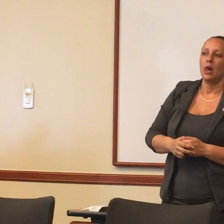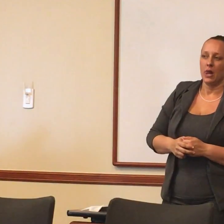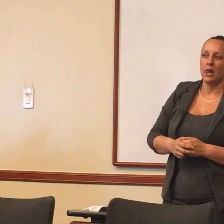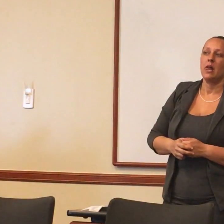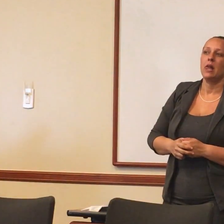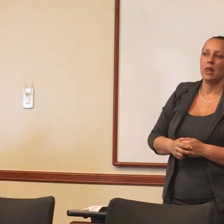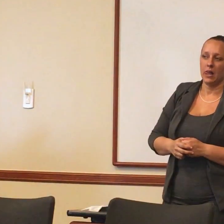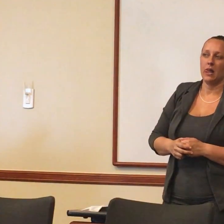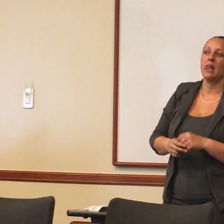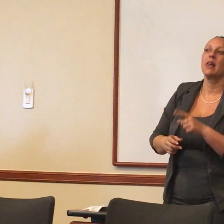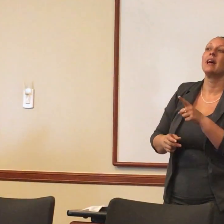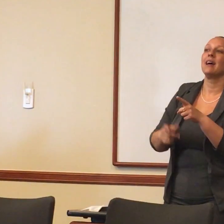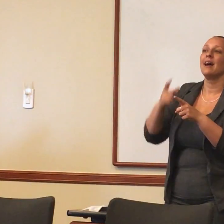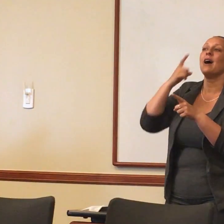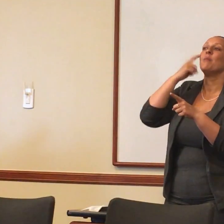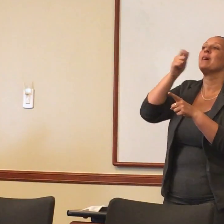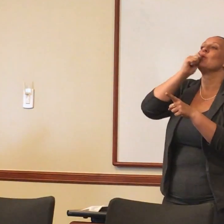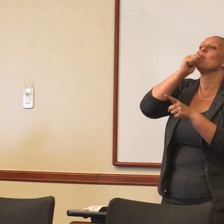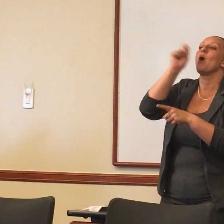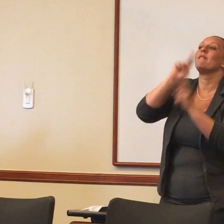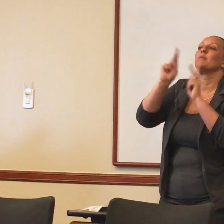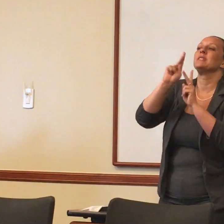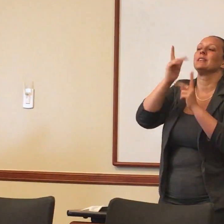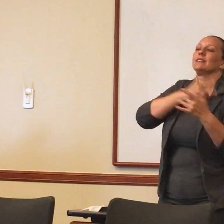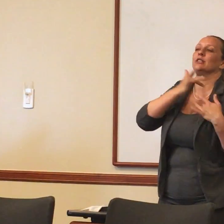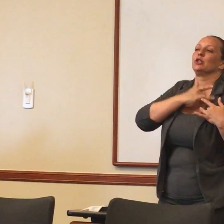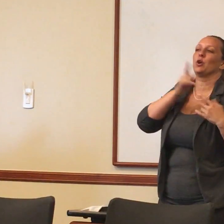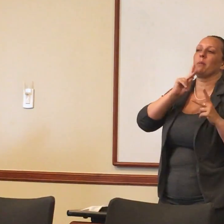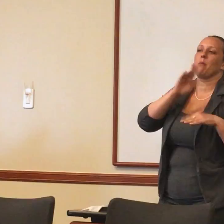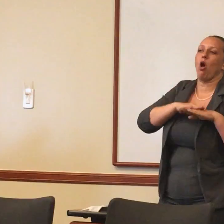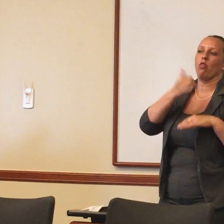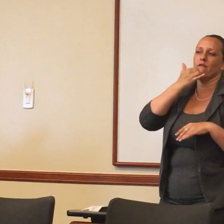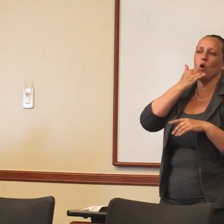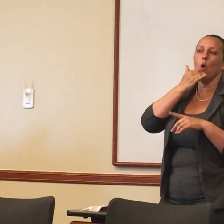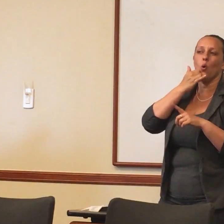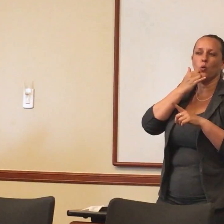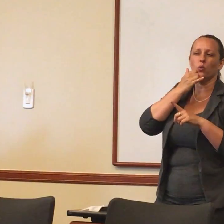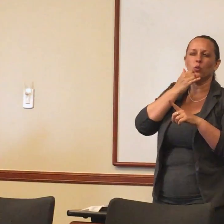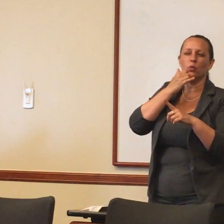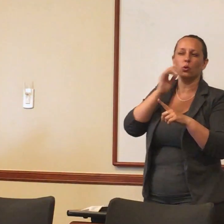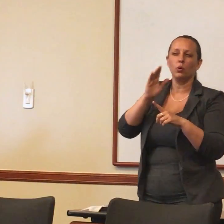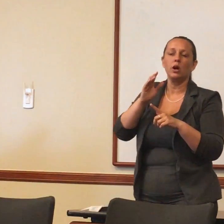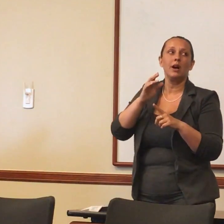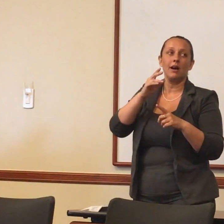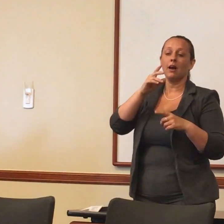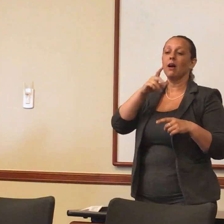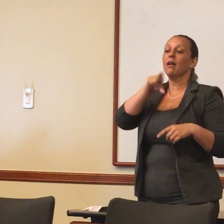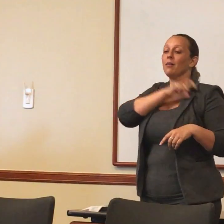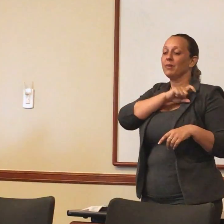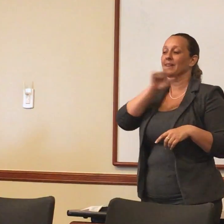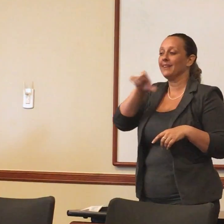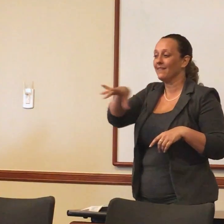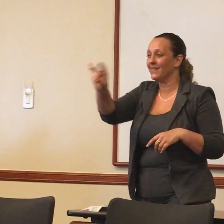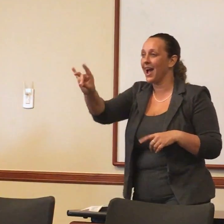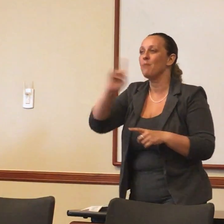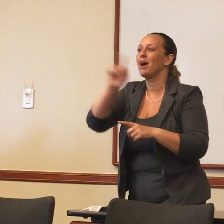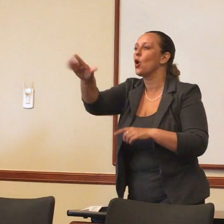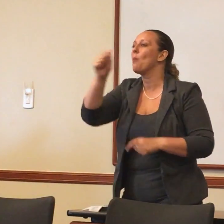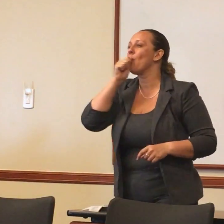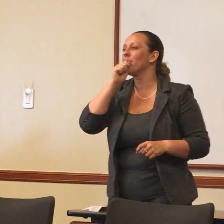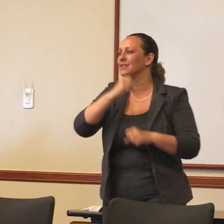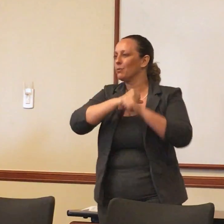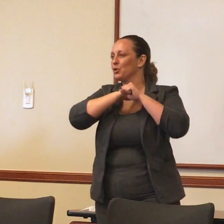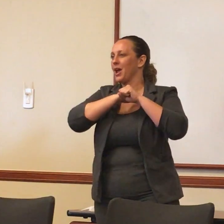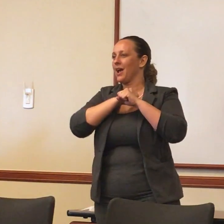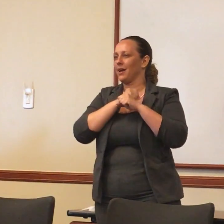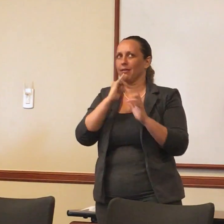Mainly because of privacy concerns of the people that own the phones. It's one of those, they want the police to find them when they need the police, but when